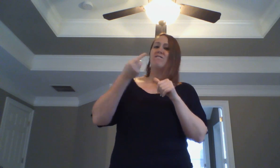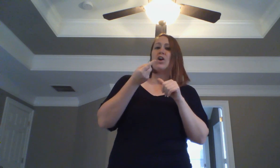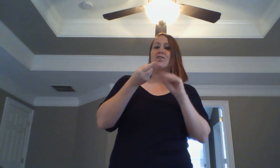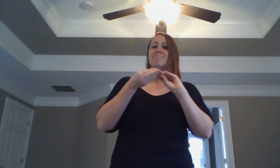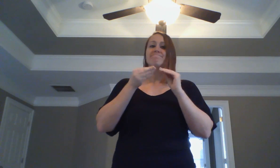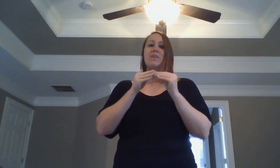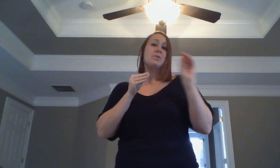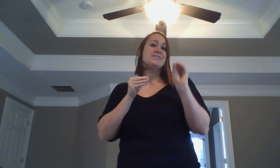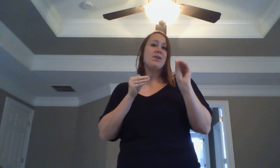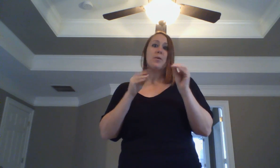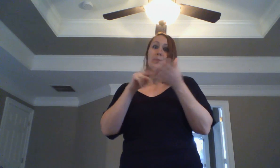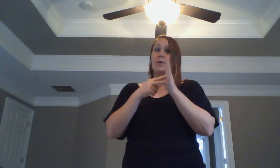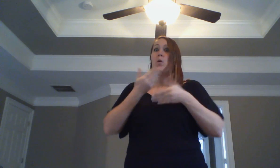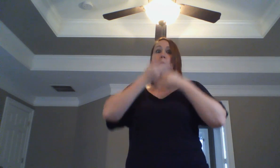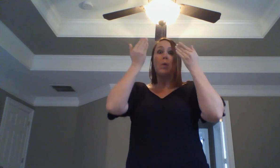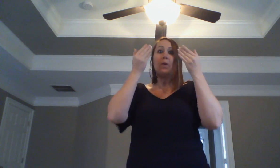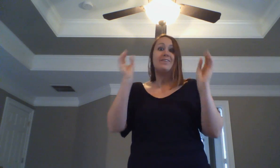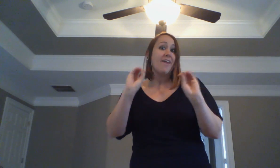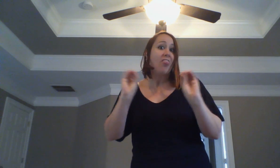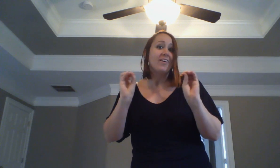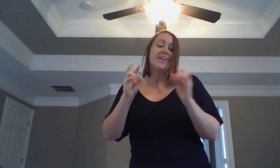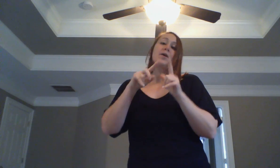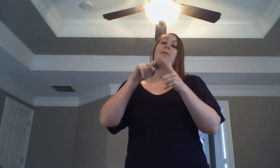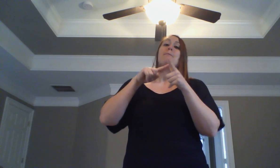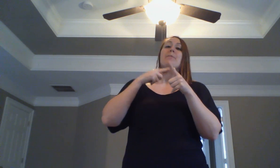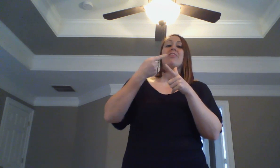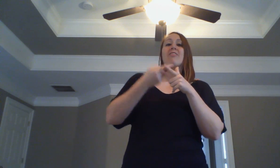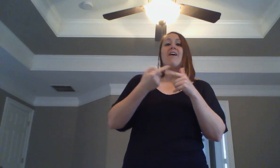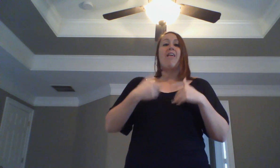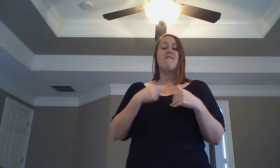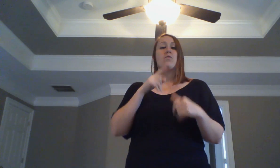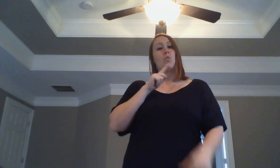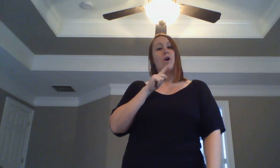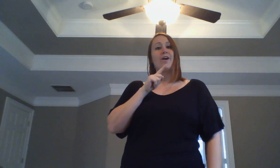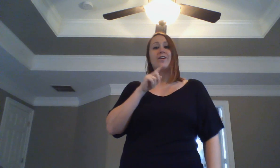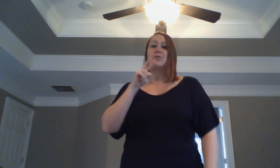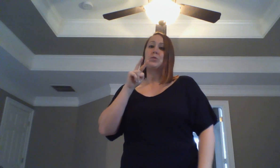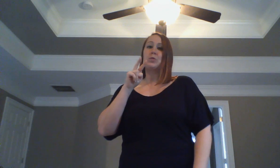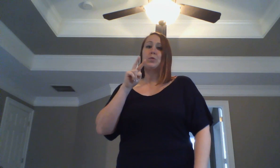now you know. And then you go to 1, 2, 3,